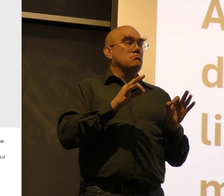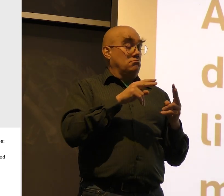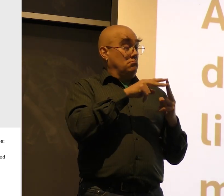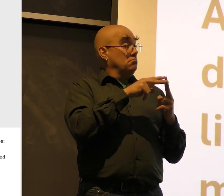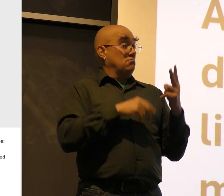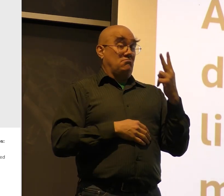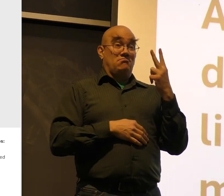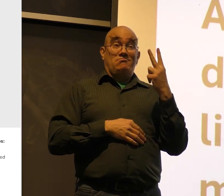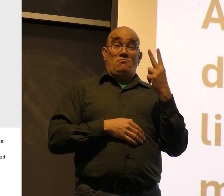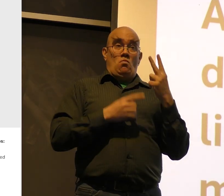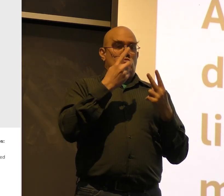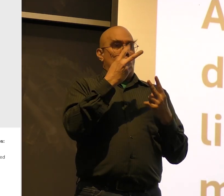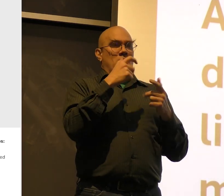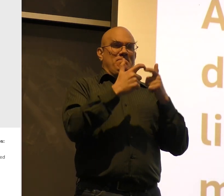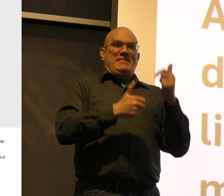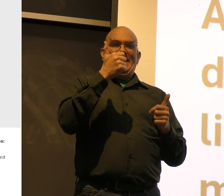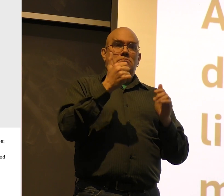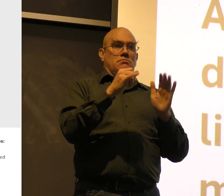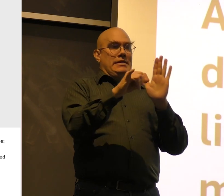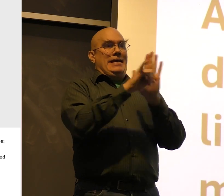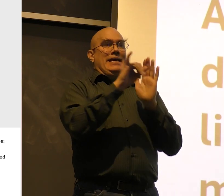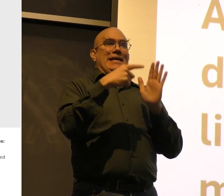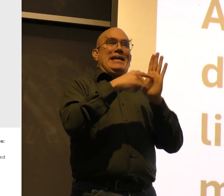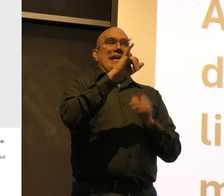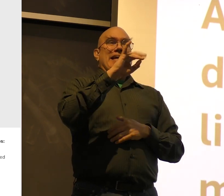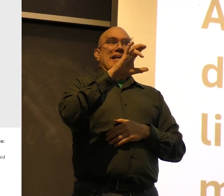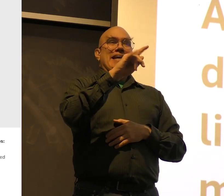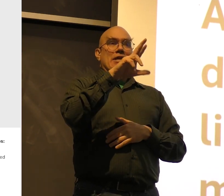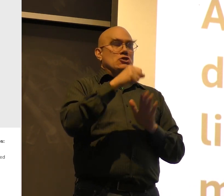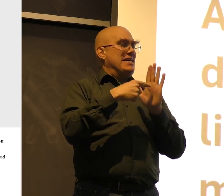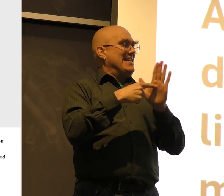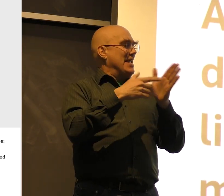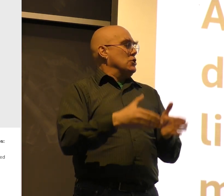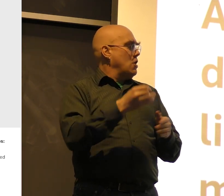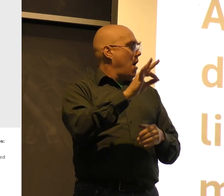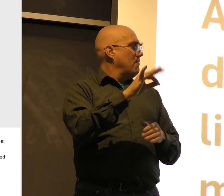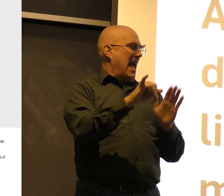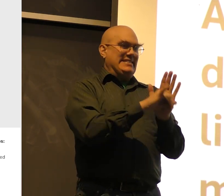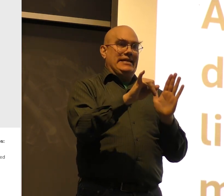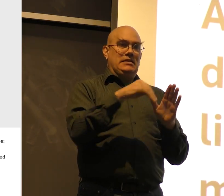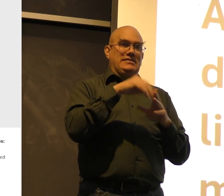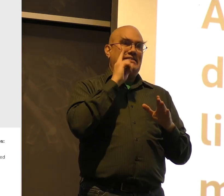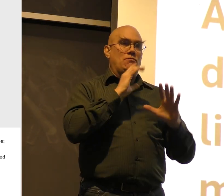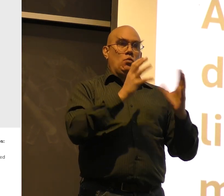language. And those two facets were the biggest way to identify yourself, to be identifiers, was